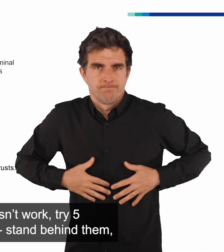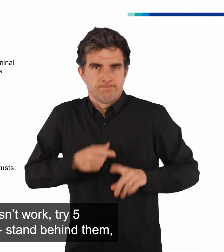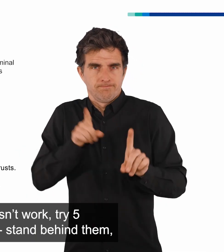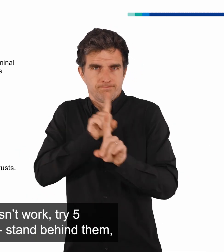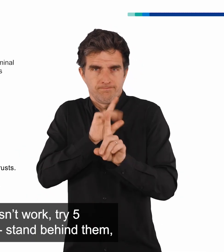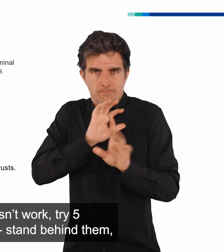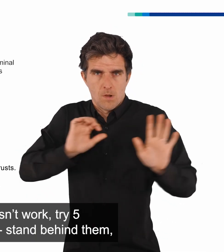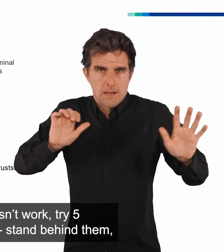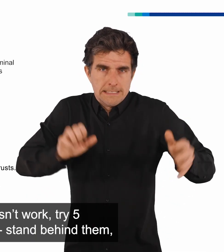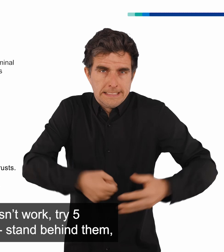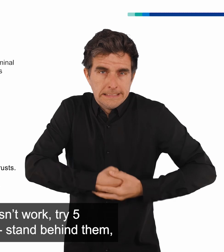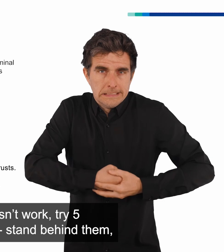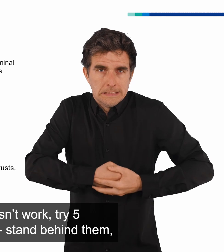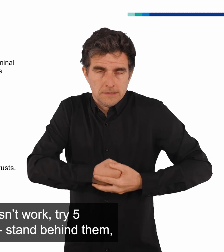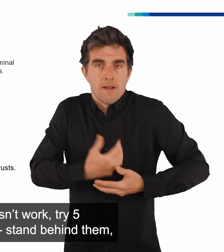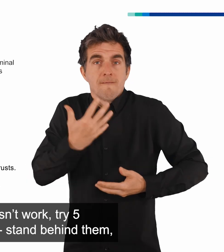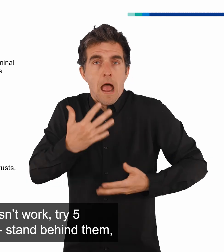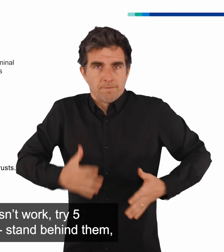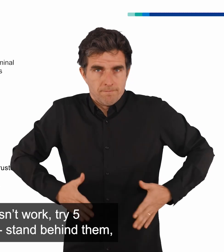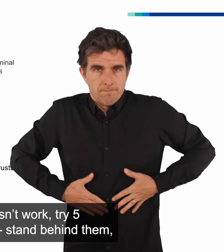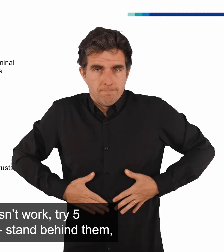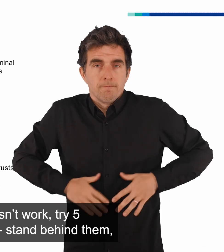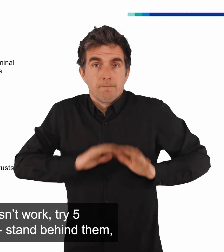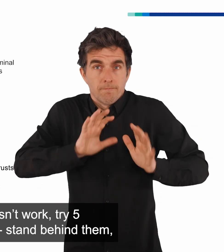CPR. We'll learn about that next.